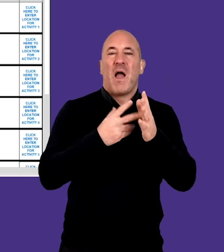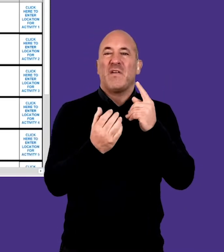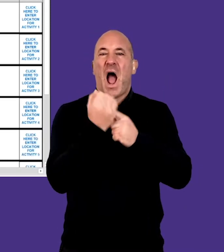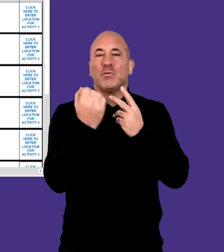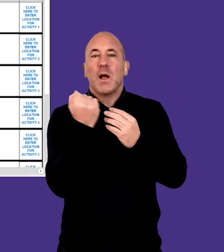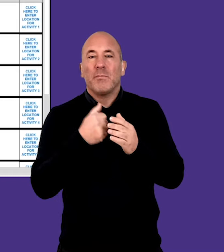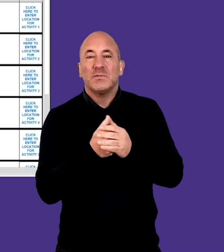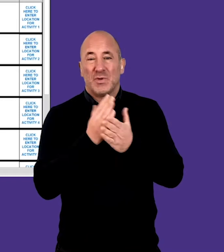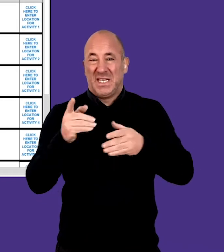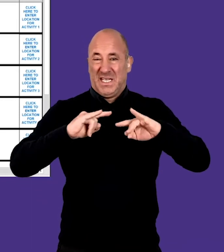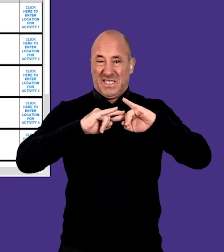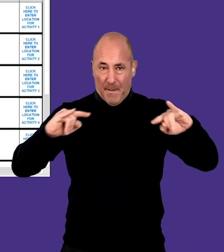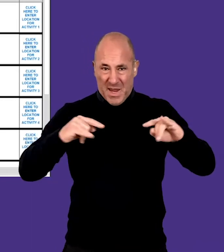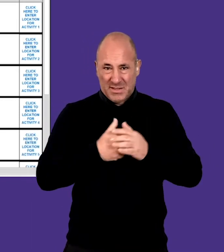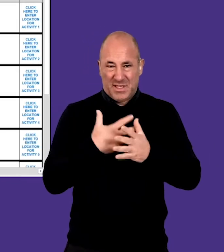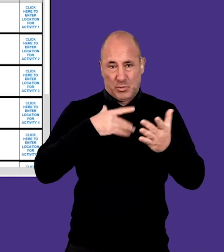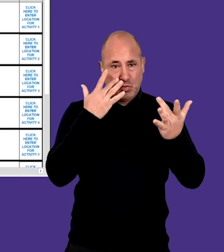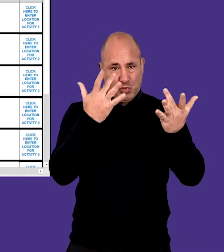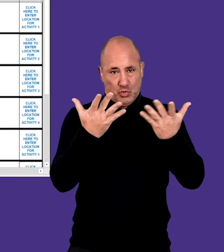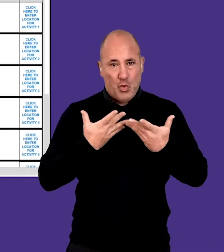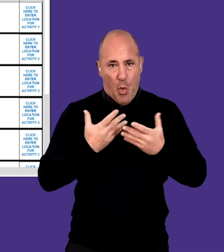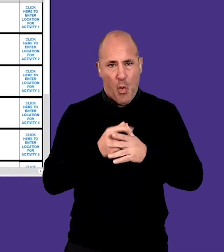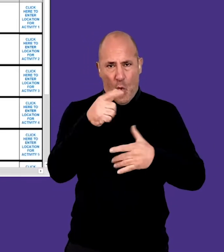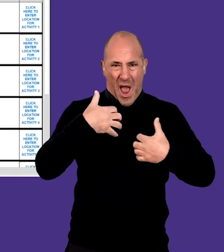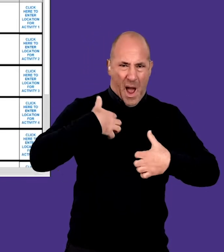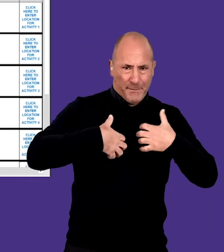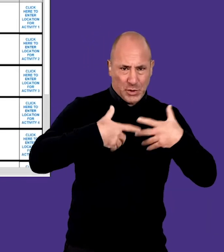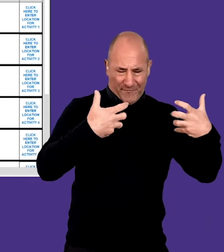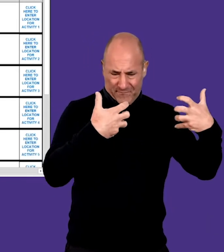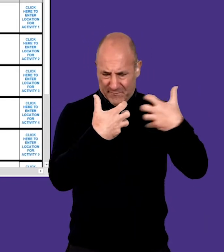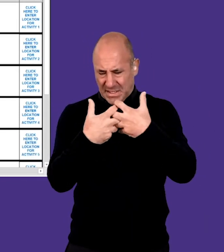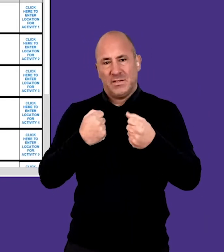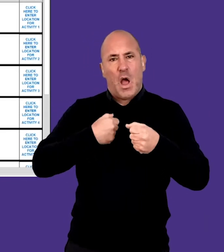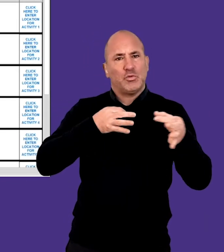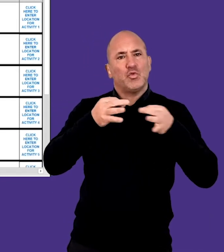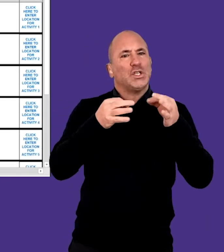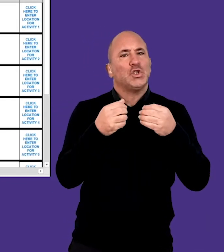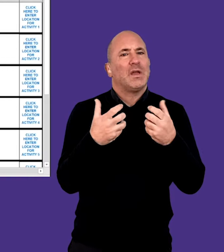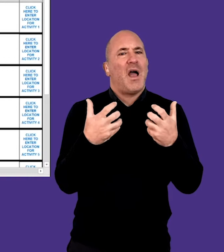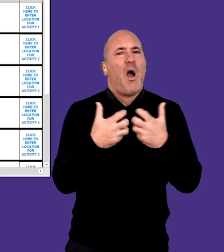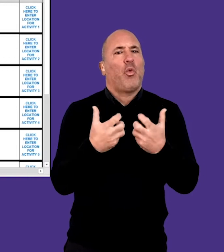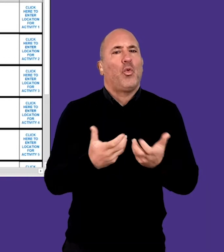activity plan for outcomes is a template which requires you to demonstrate how your ambitions align with our